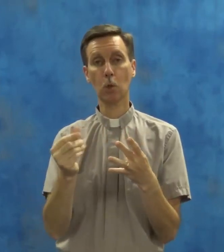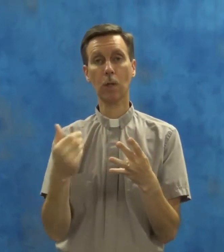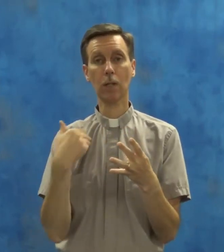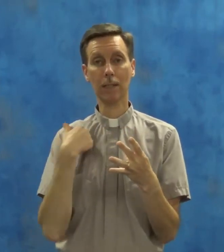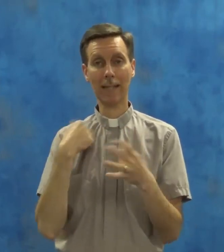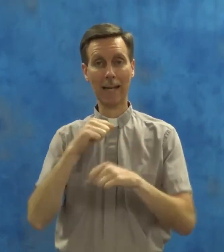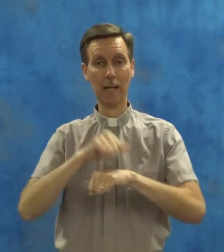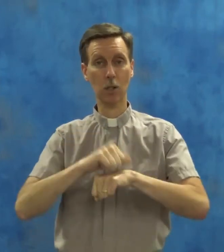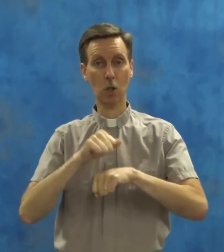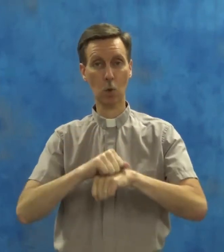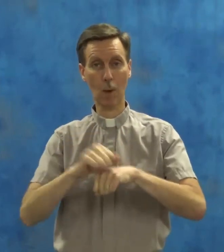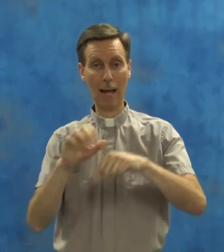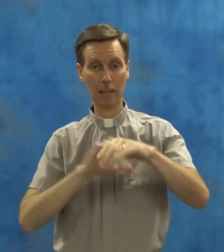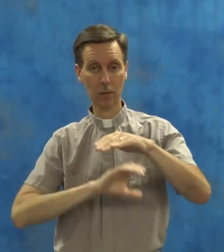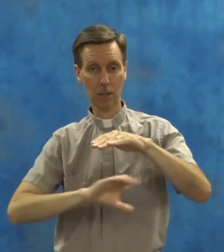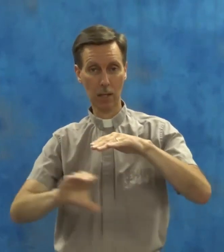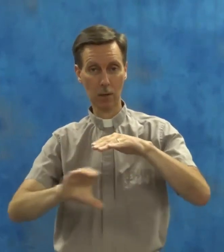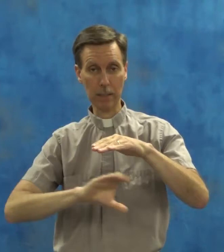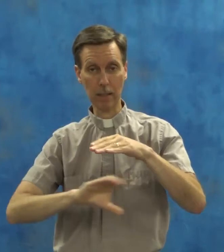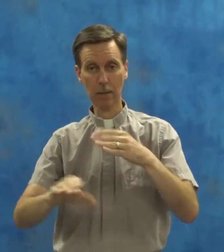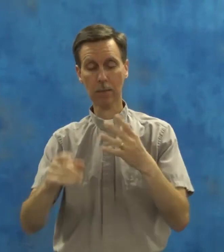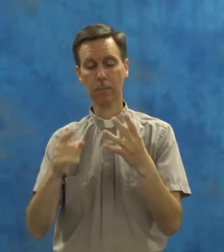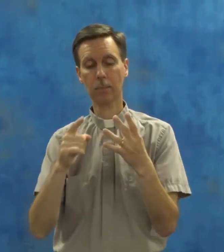soil that had rocks underneath,